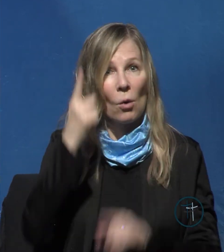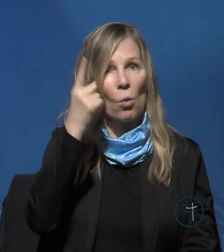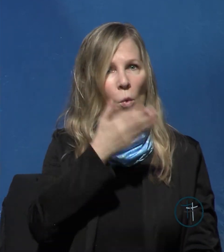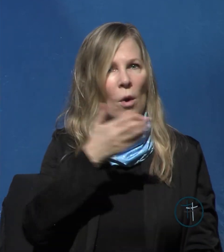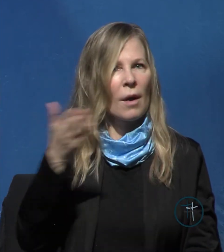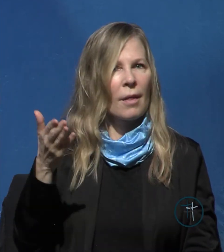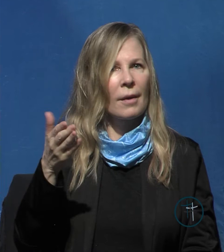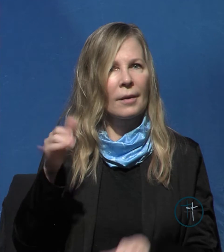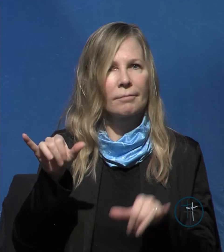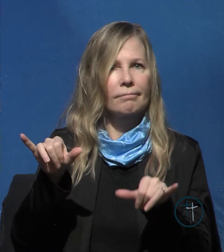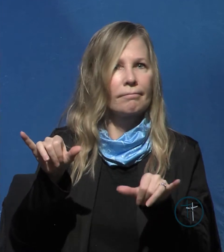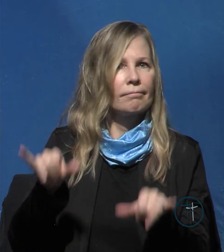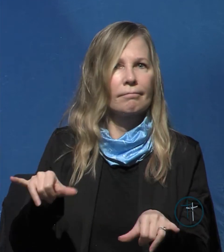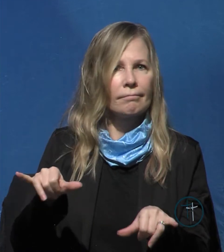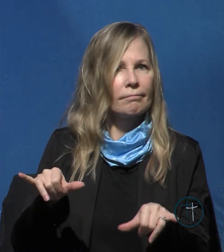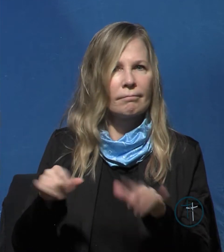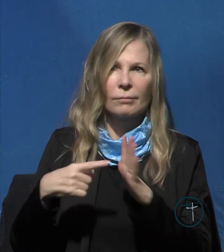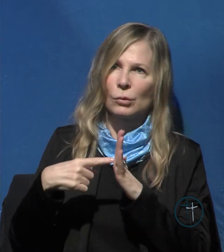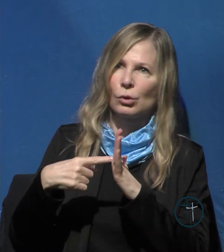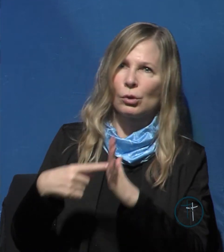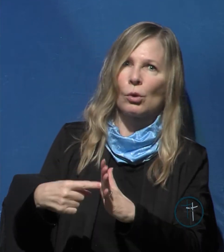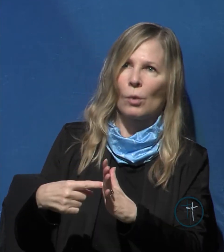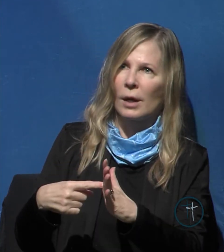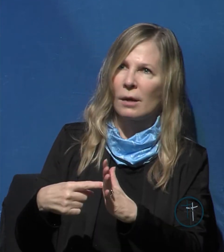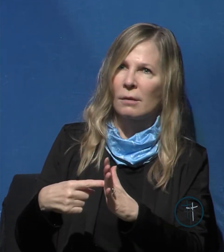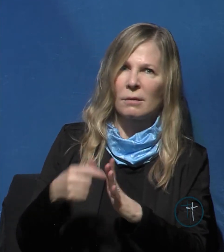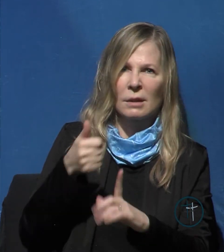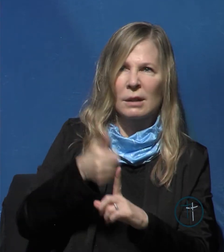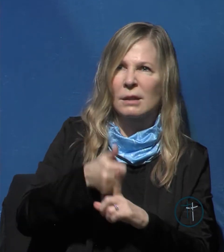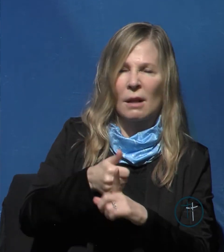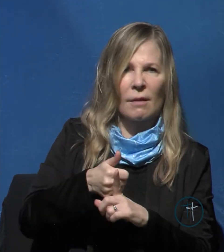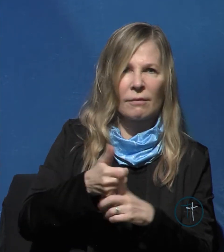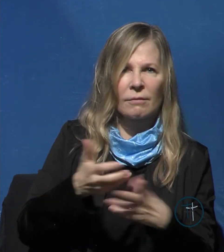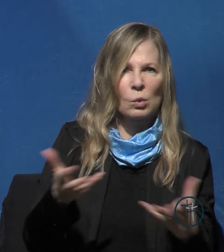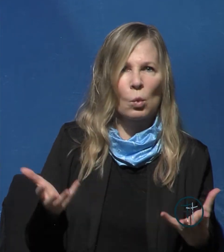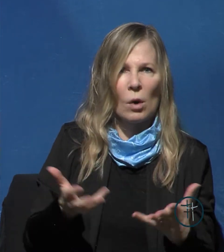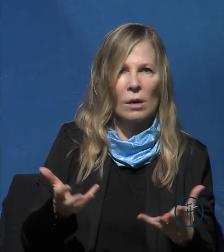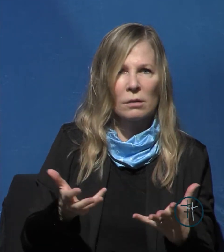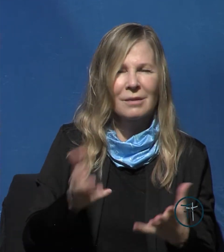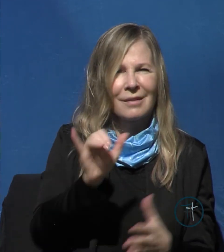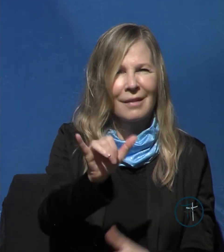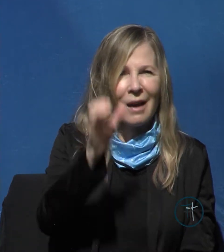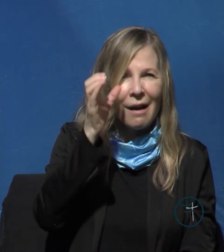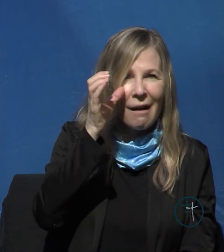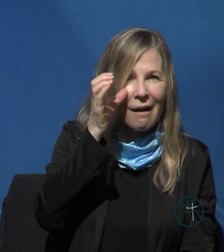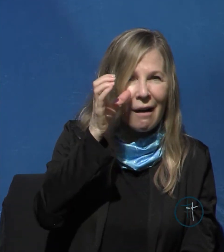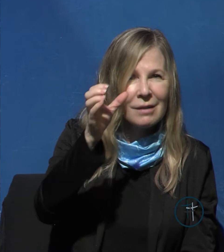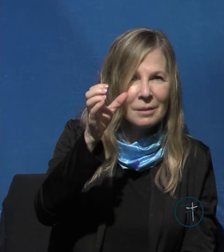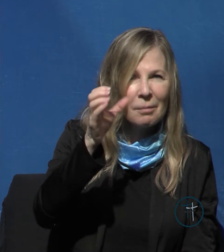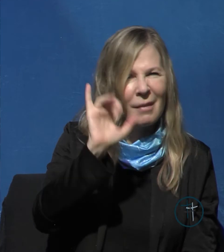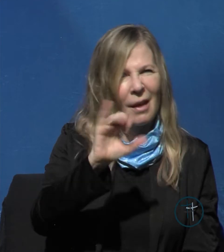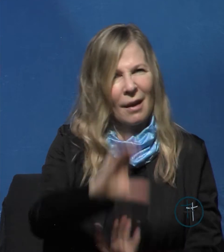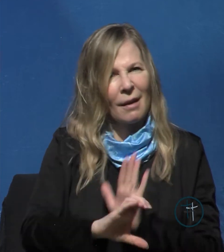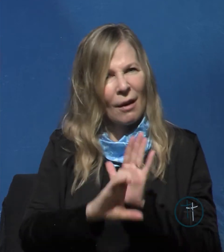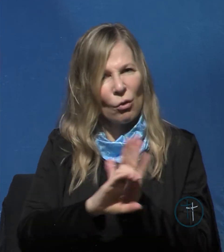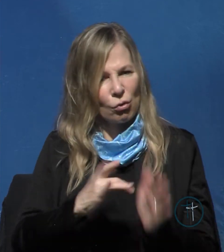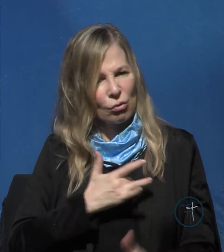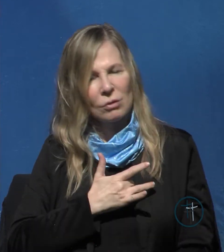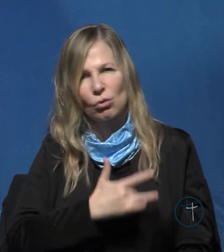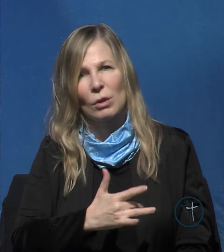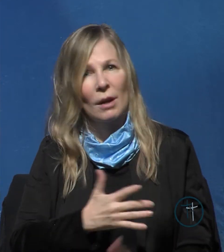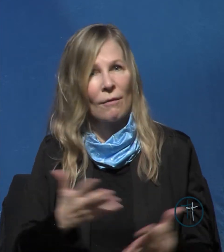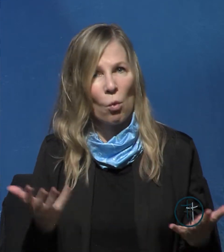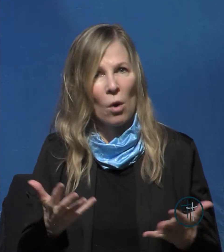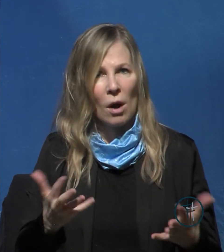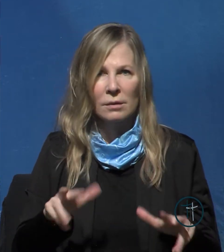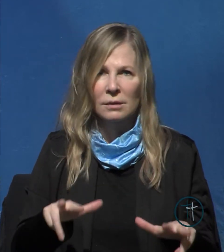that keeps showing its head, and it's this concept, this idea, this character trait of selfishness.